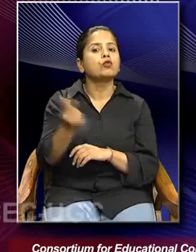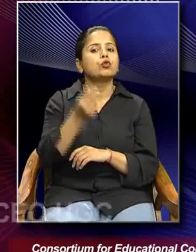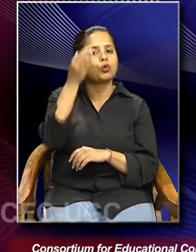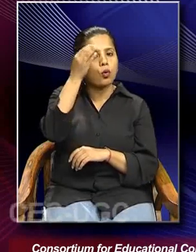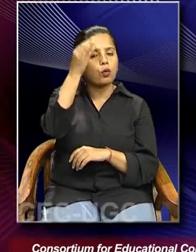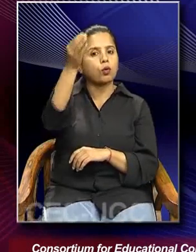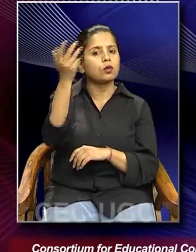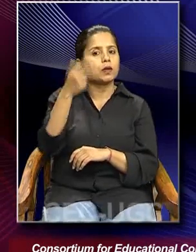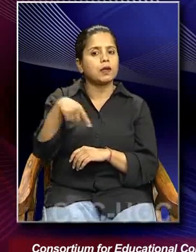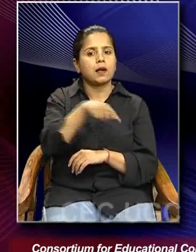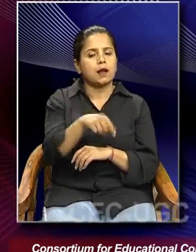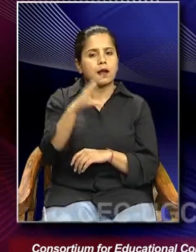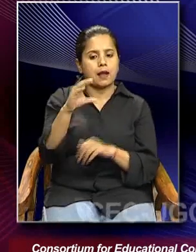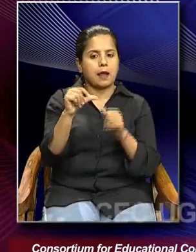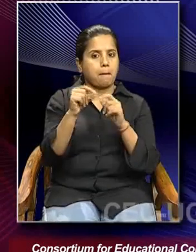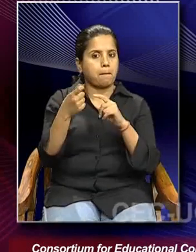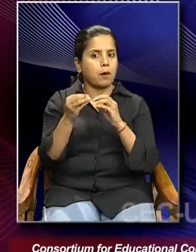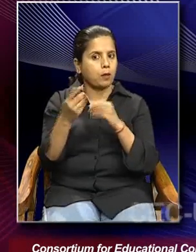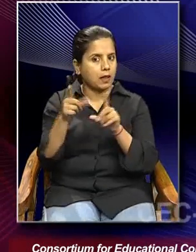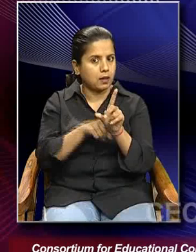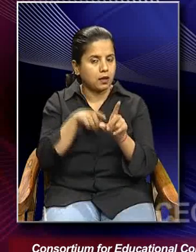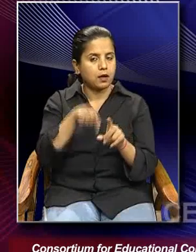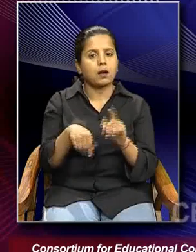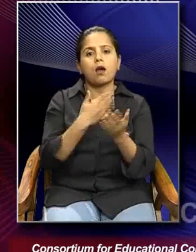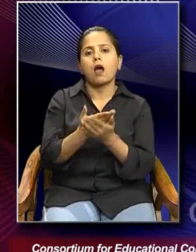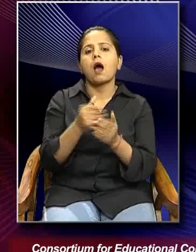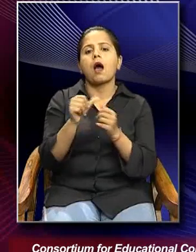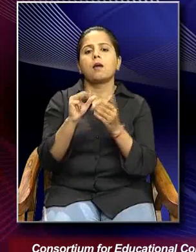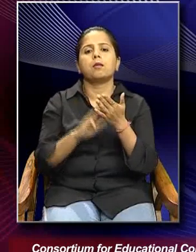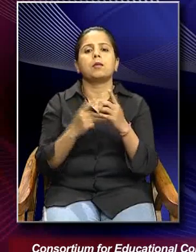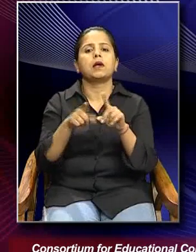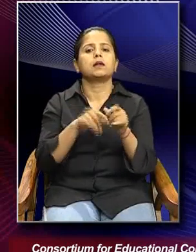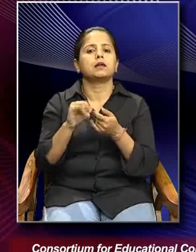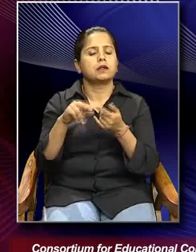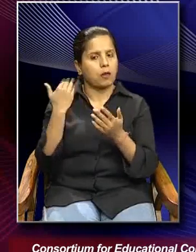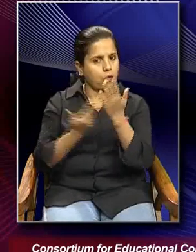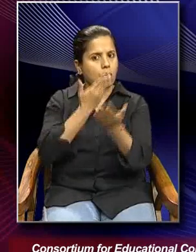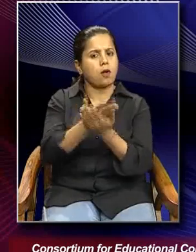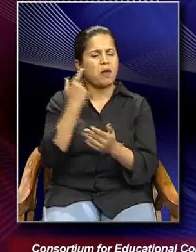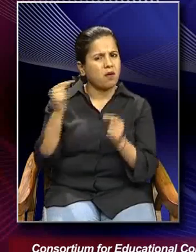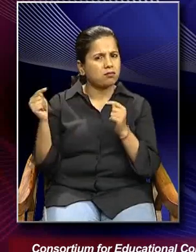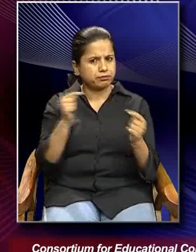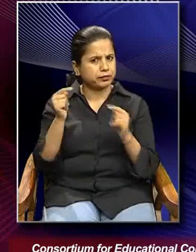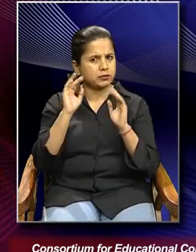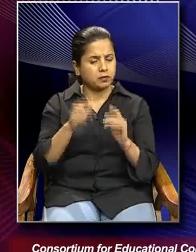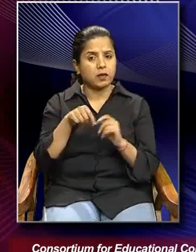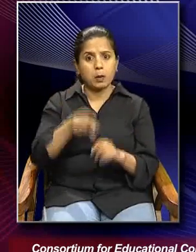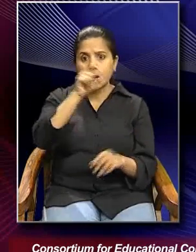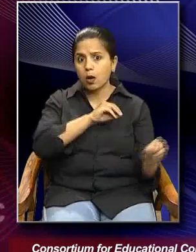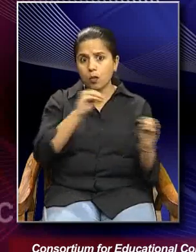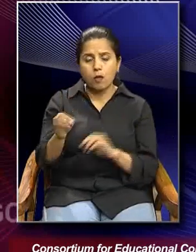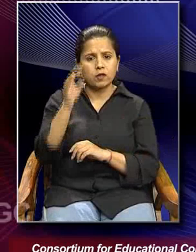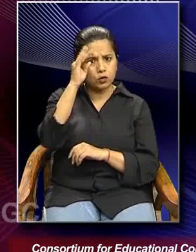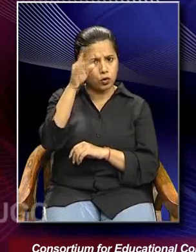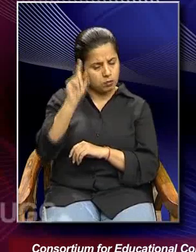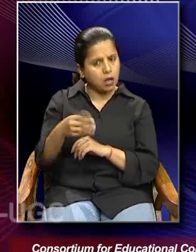of capability approach proposed by Professor Amartya Sen. And they are arguing that migration theory